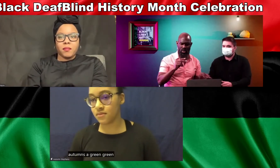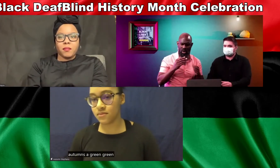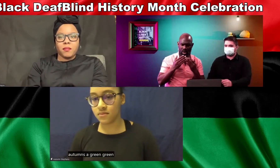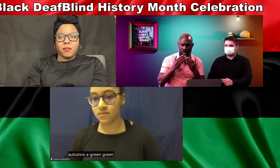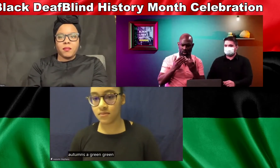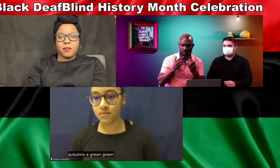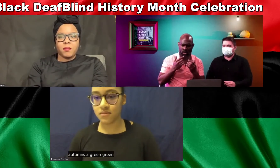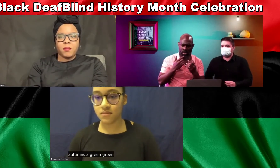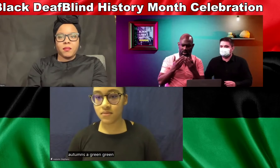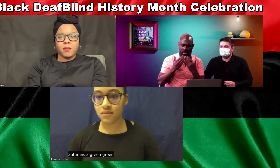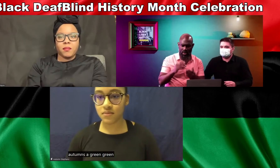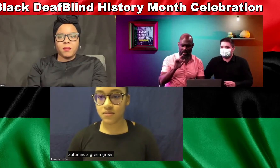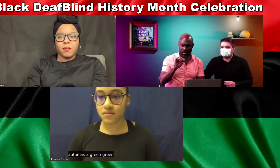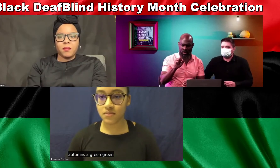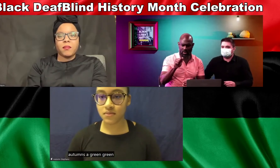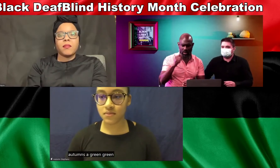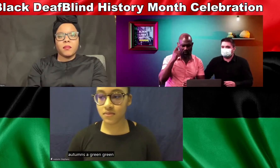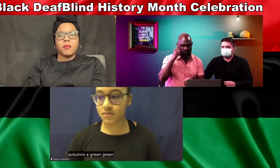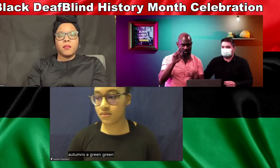And Lisa's saying thank you.